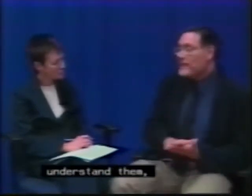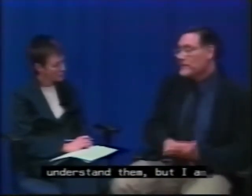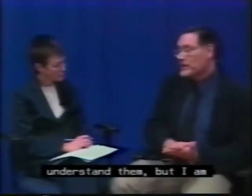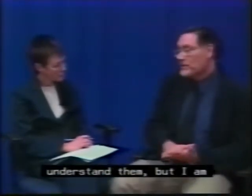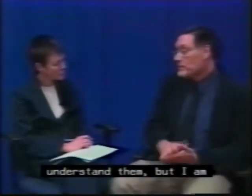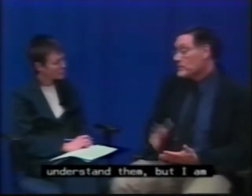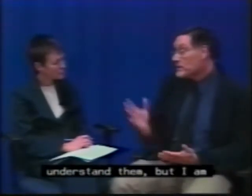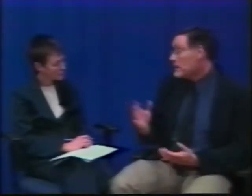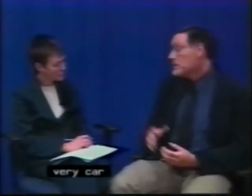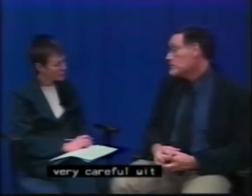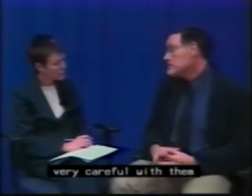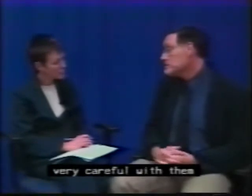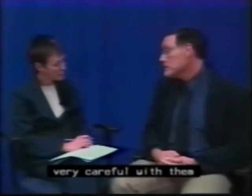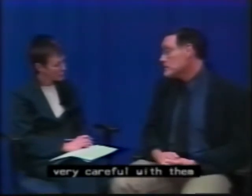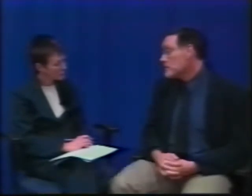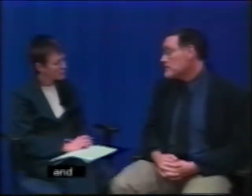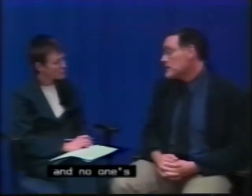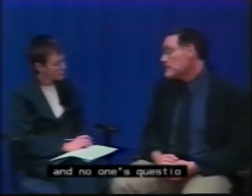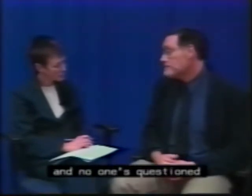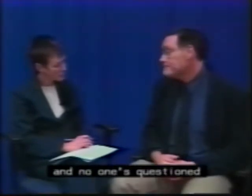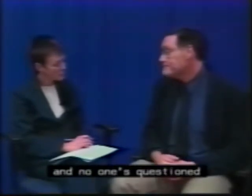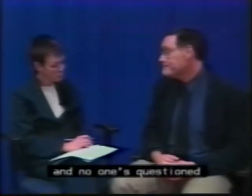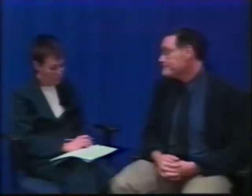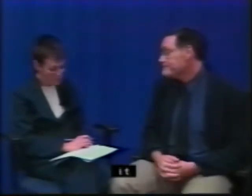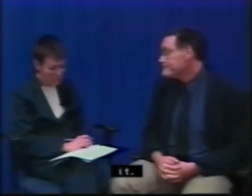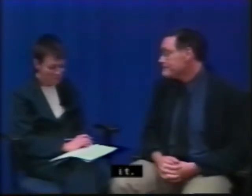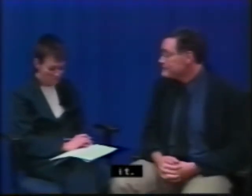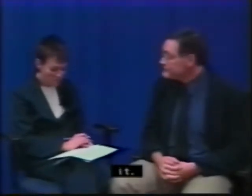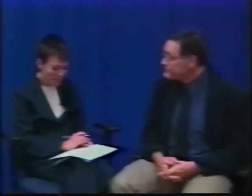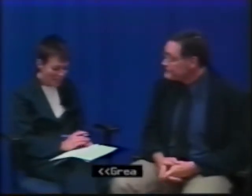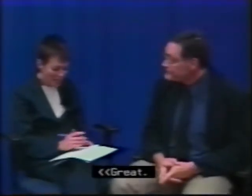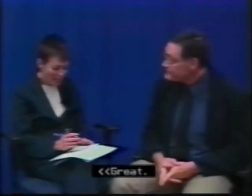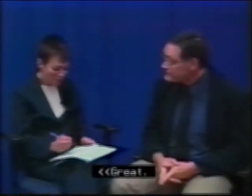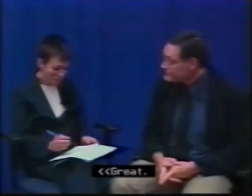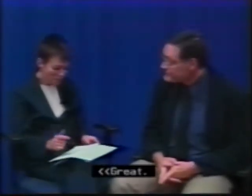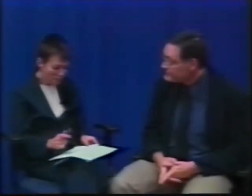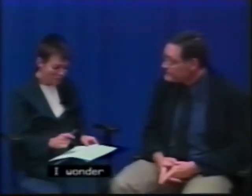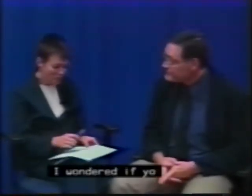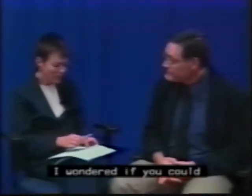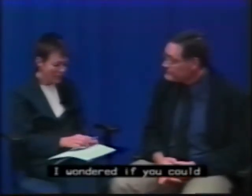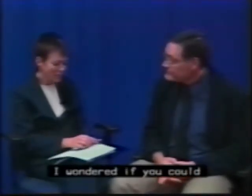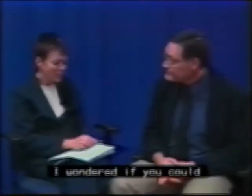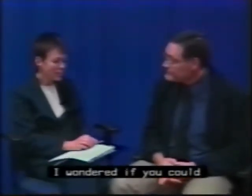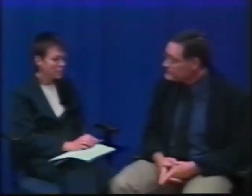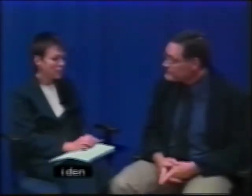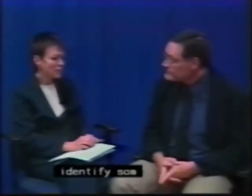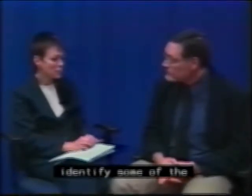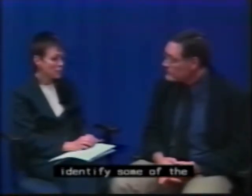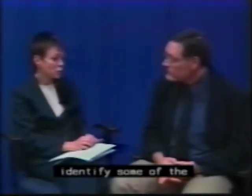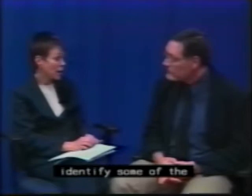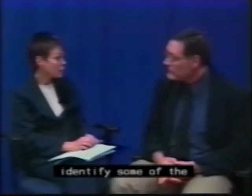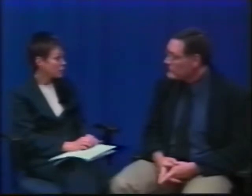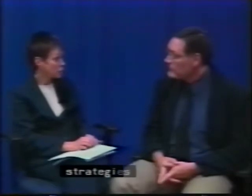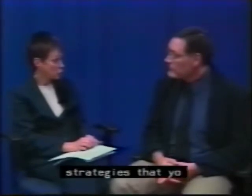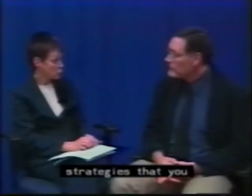very careful with them, and no one's questioned it. Great. I wondered if you could identify some of the strategies that you